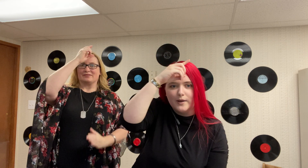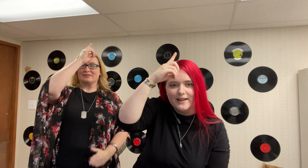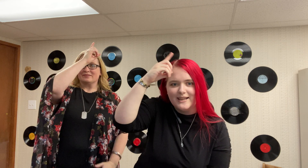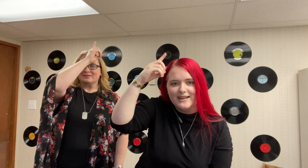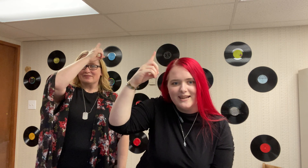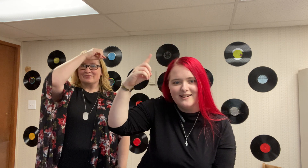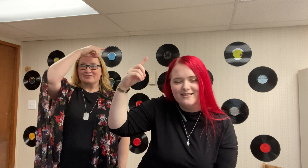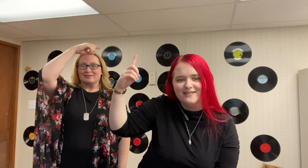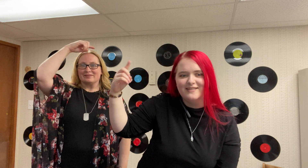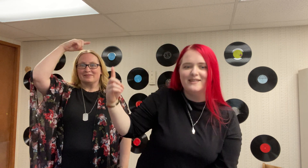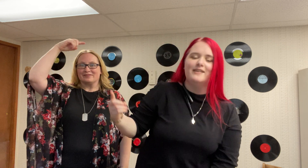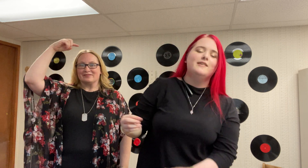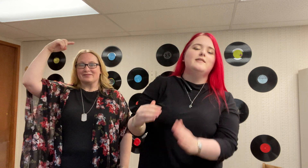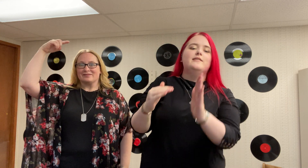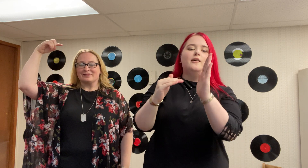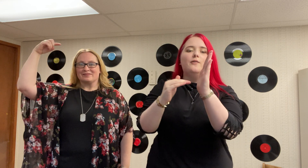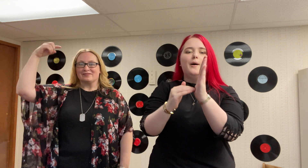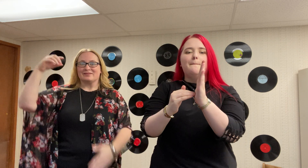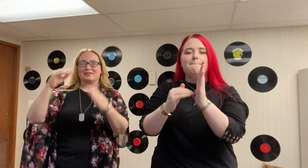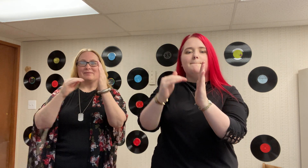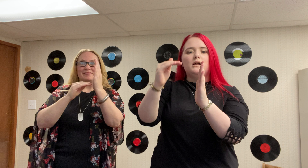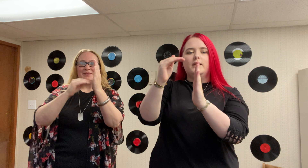wiggly D. So a million